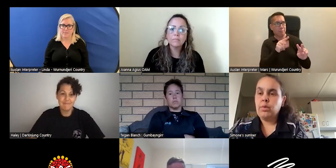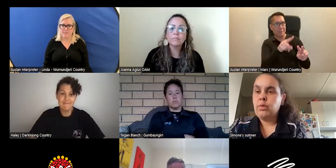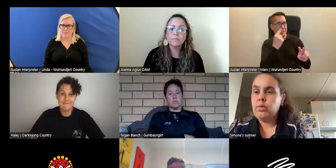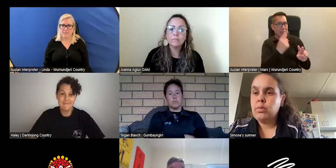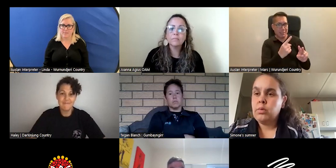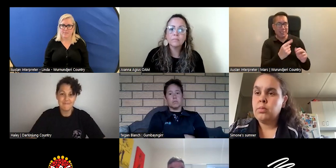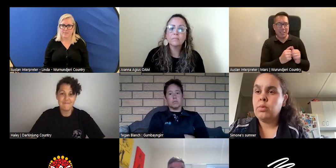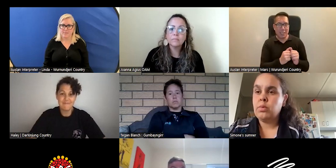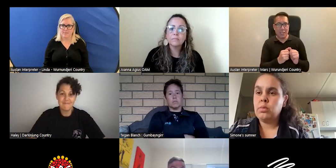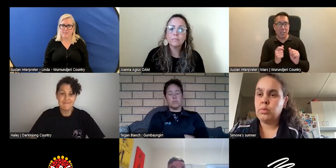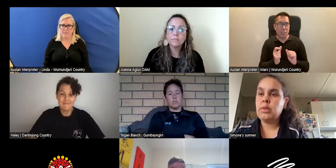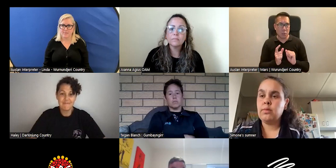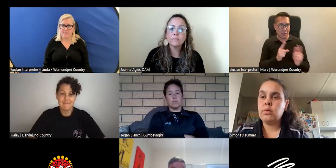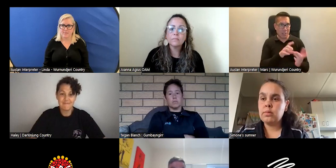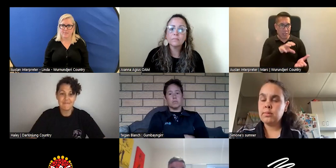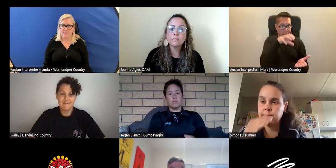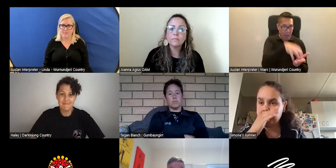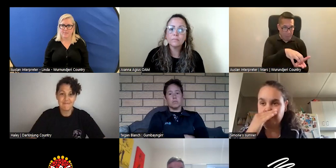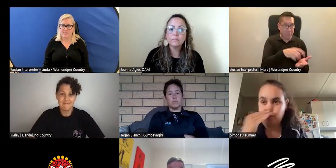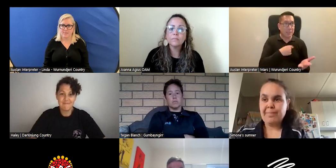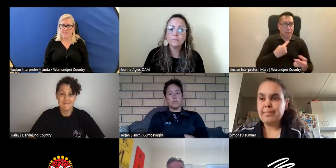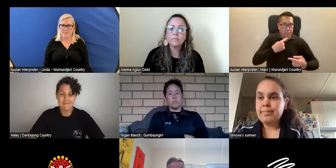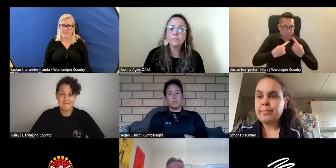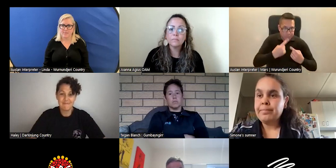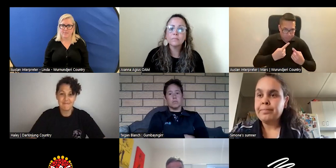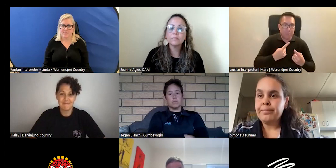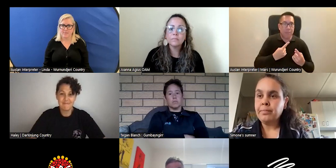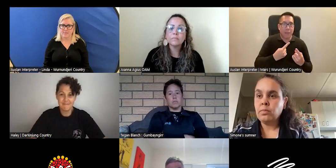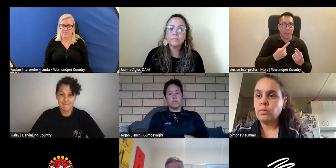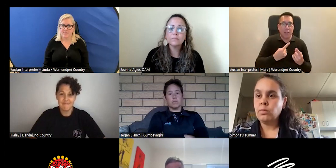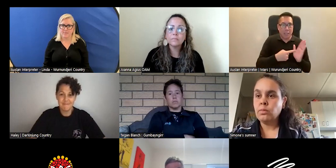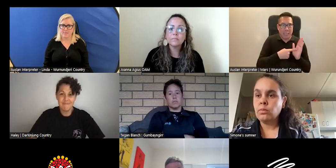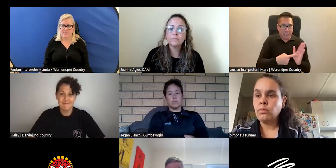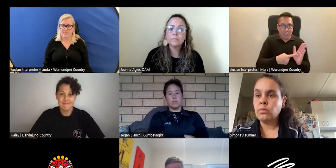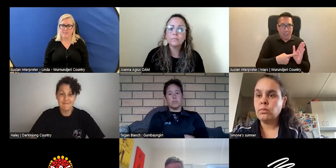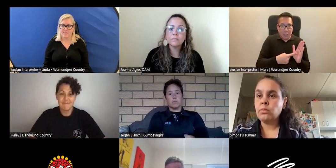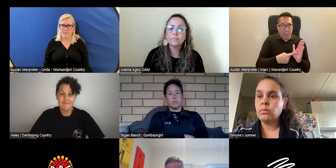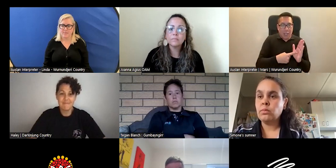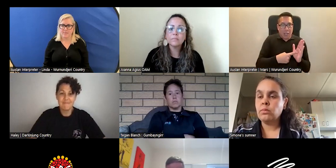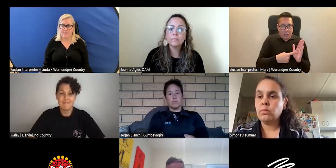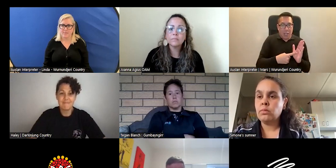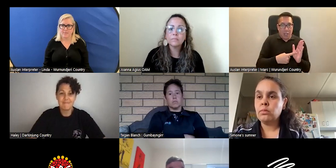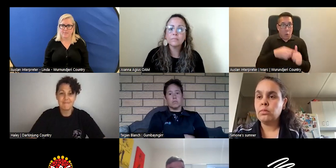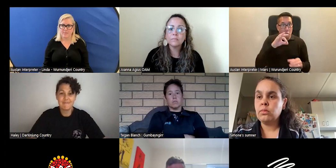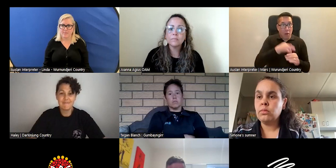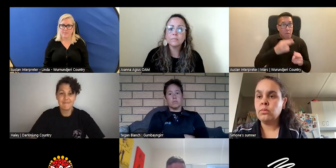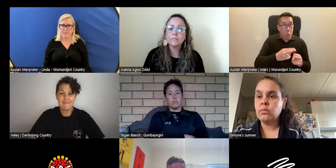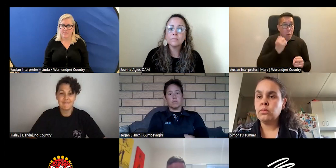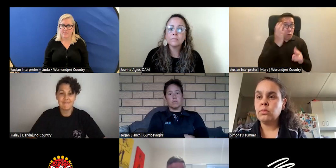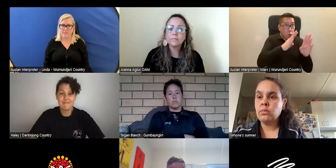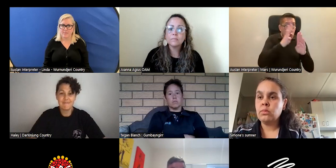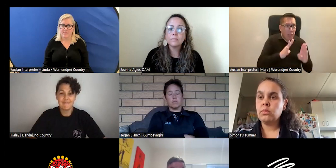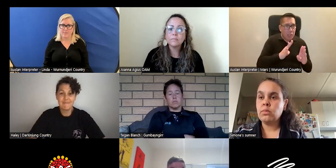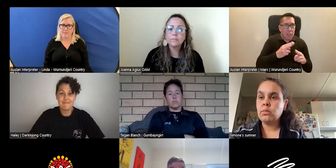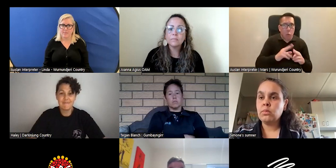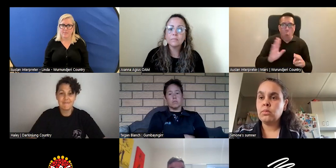Parliament. So that's what we're saying in terms of the messaging is, this isn't a referendum for Aboriginal and Torres Strait Islander people. This is a referendum for all of us